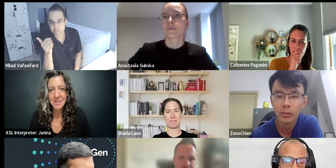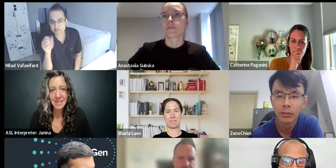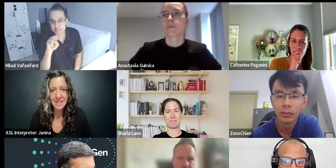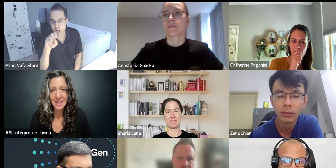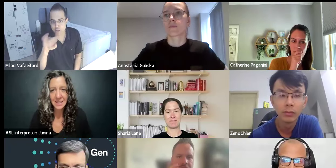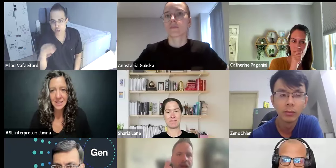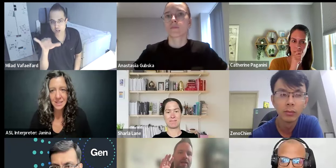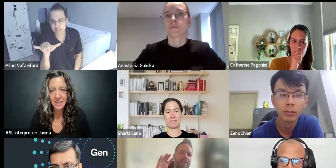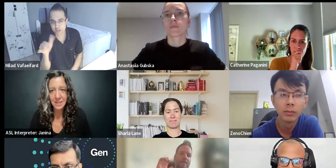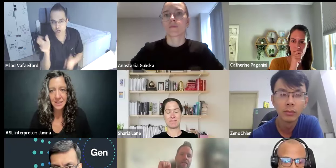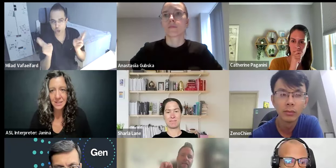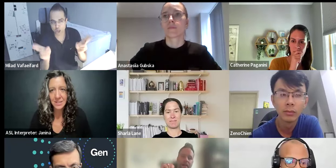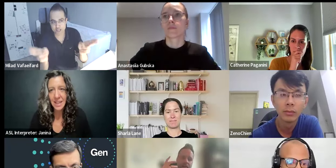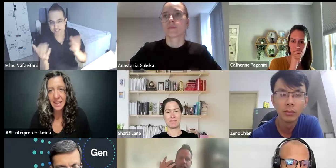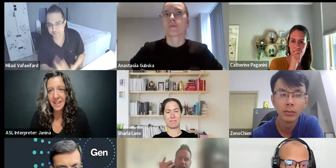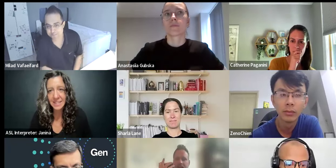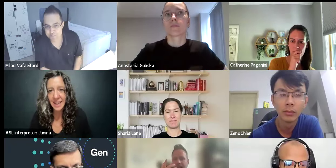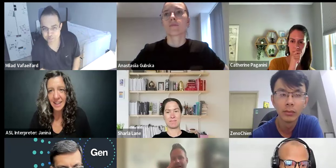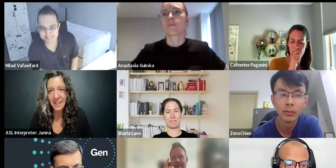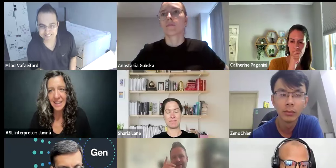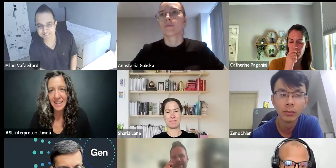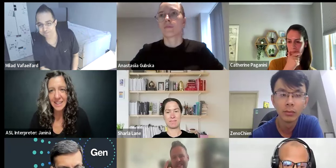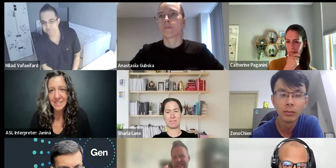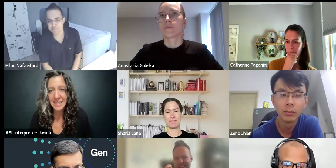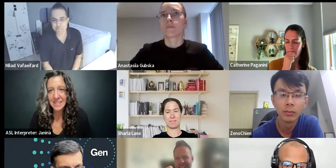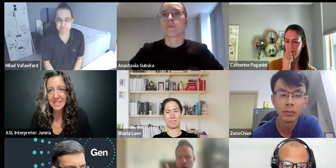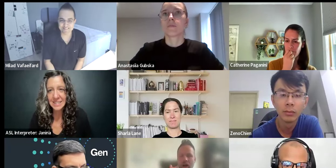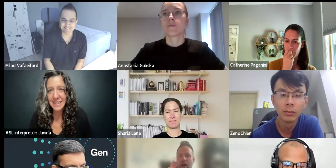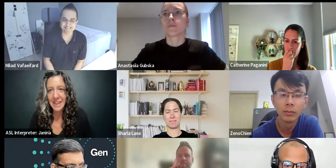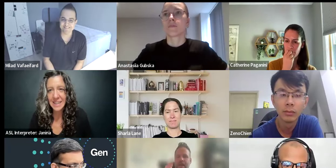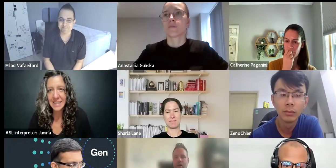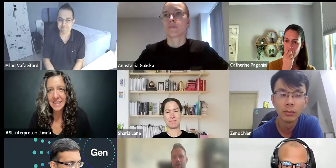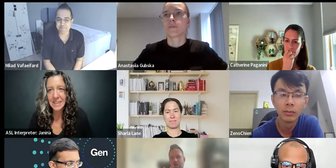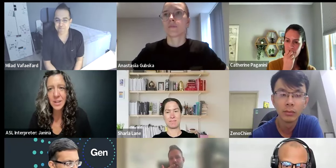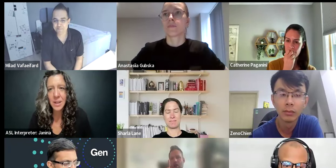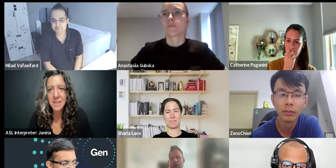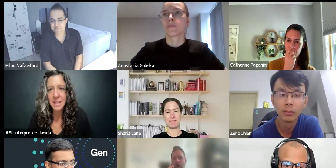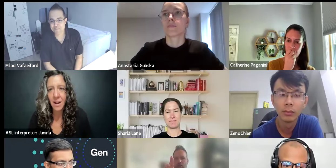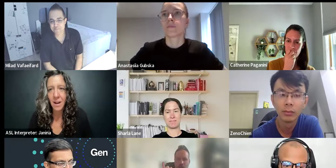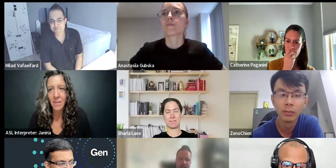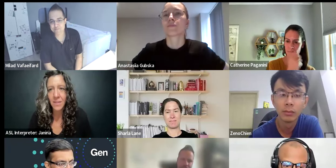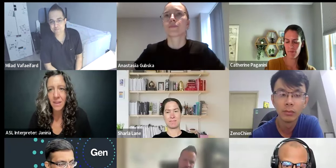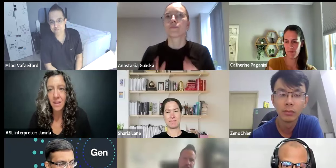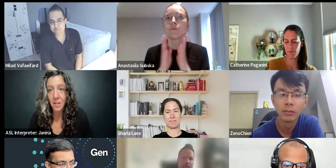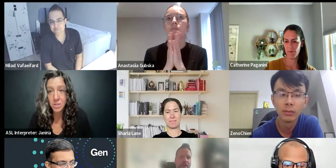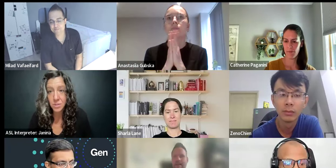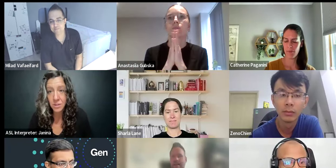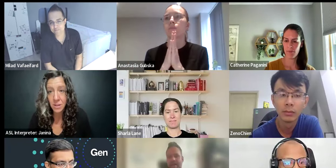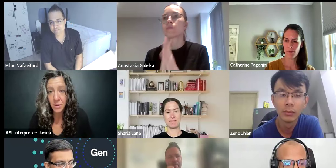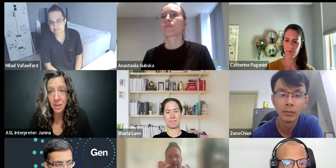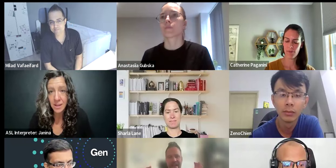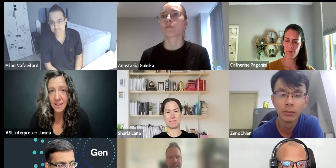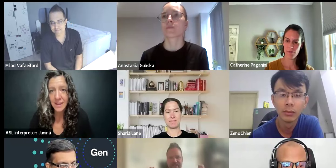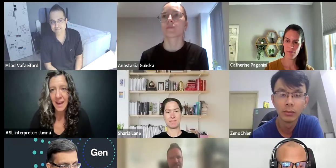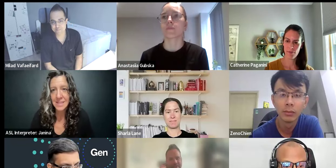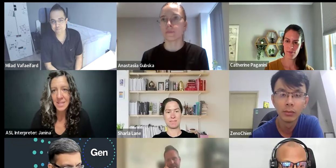Jay is raising his hand. Jay, yes, hi. Jay says, yeah, little update on the glossary